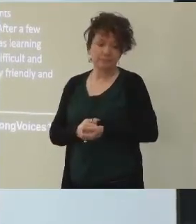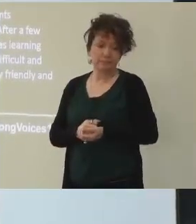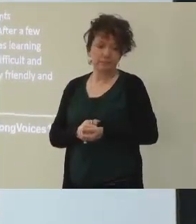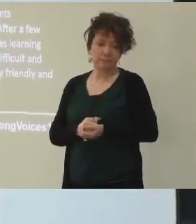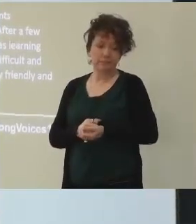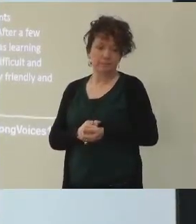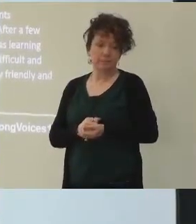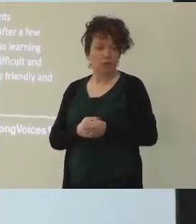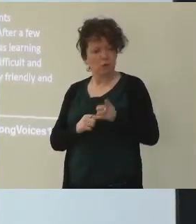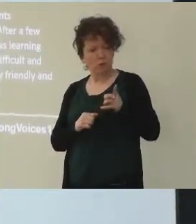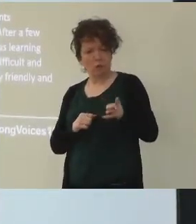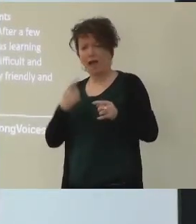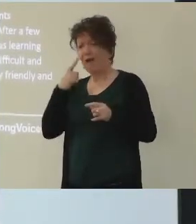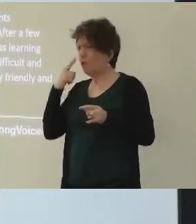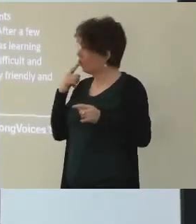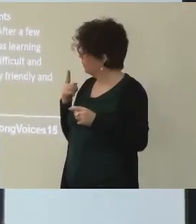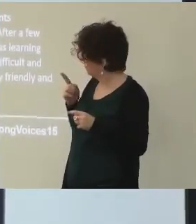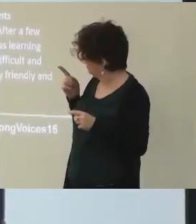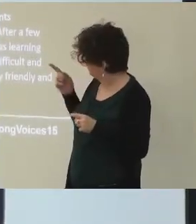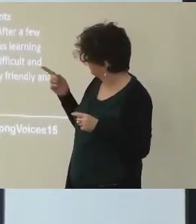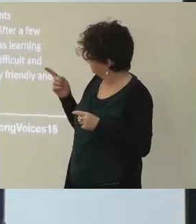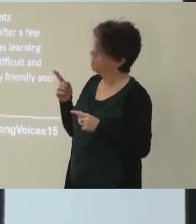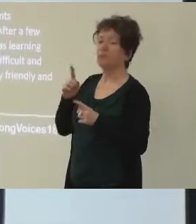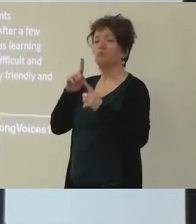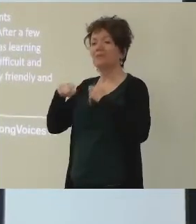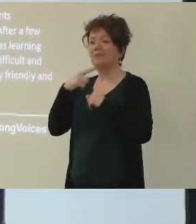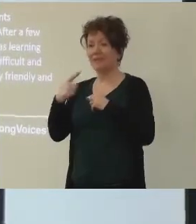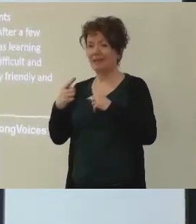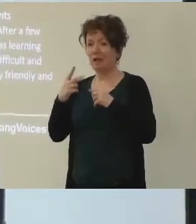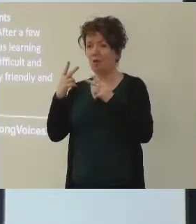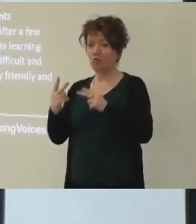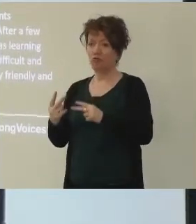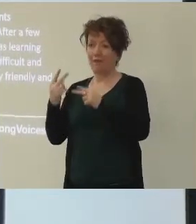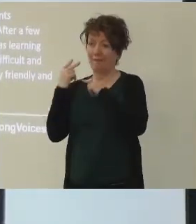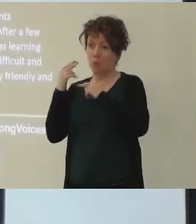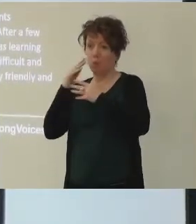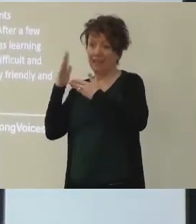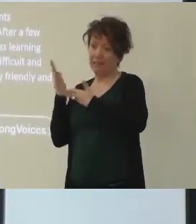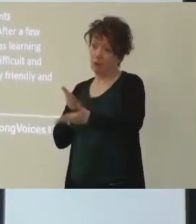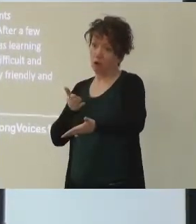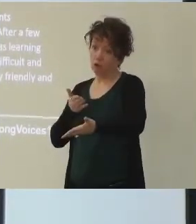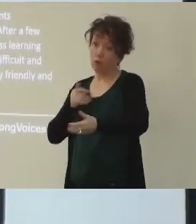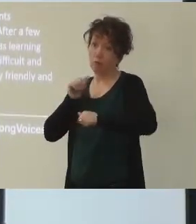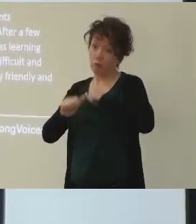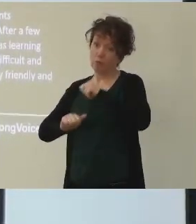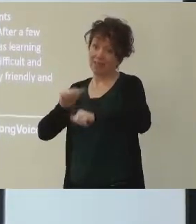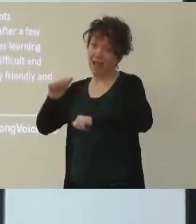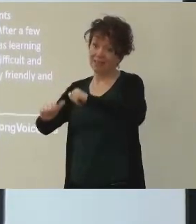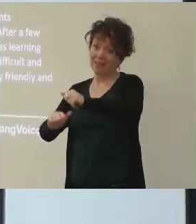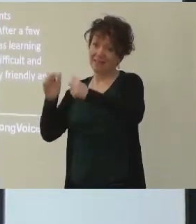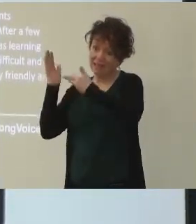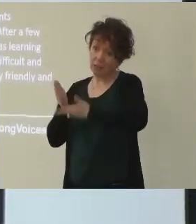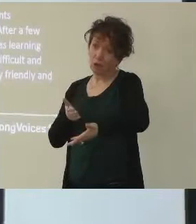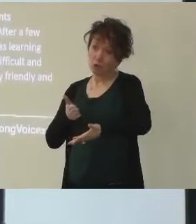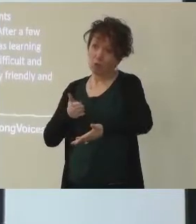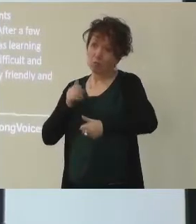look at some of the post-it notes, we've got a big one here that says review induction process. So the question